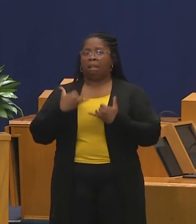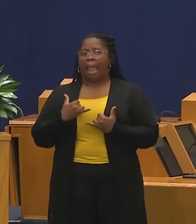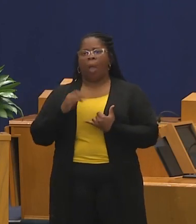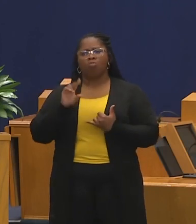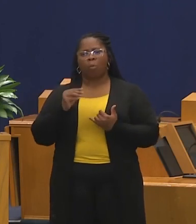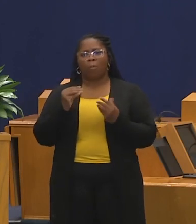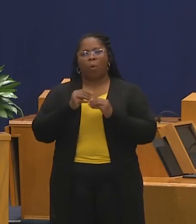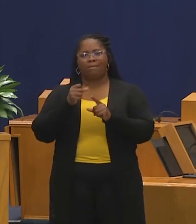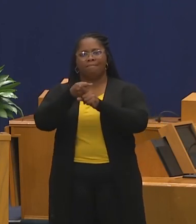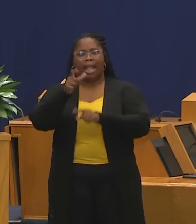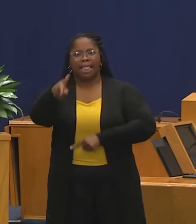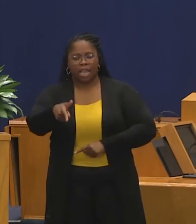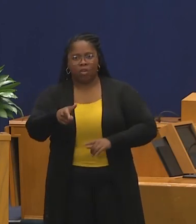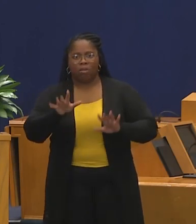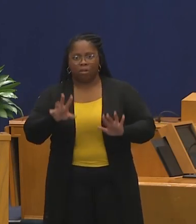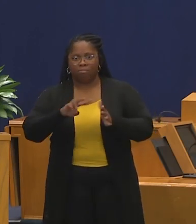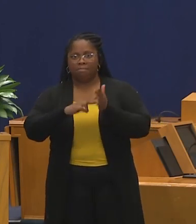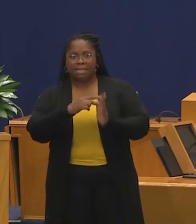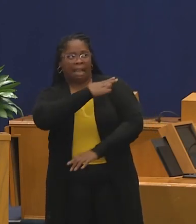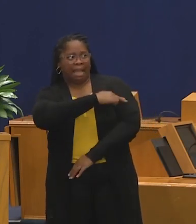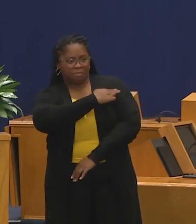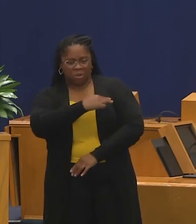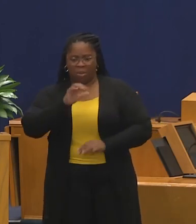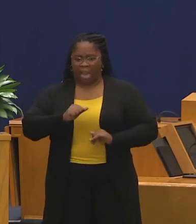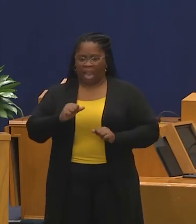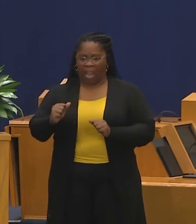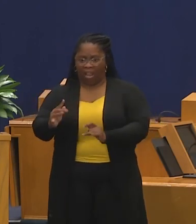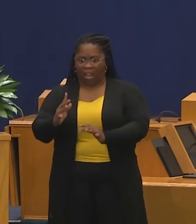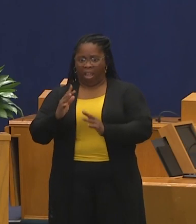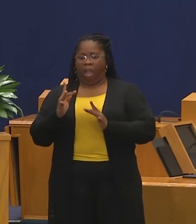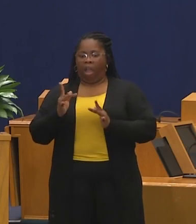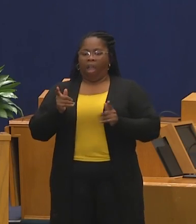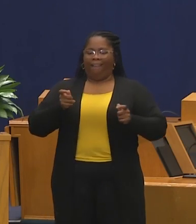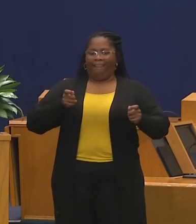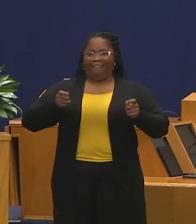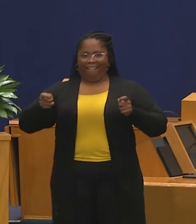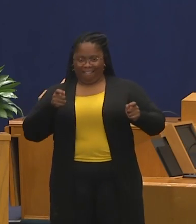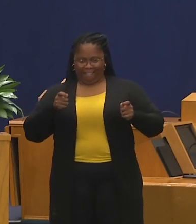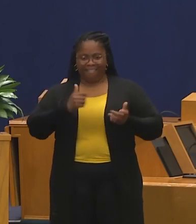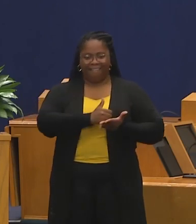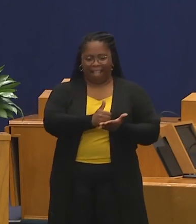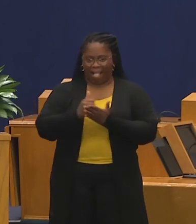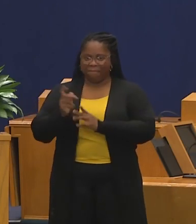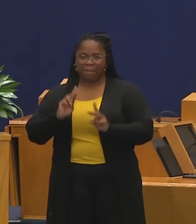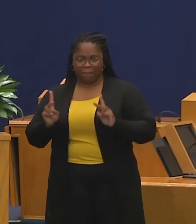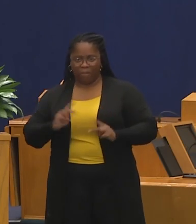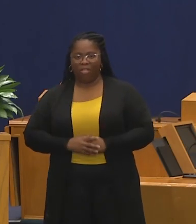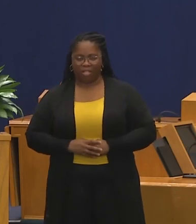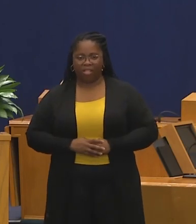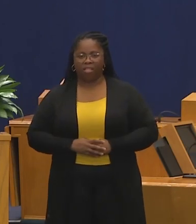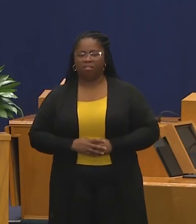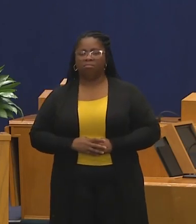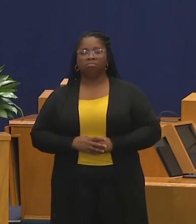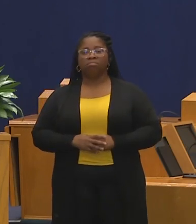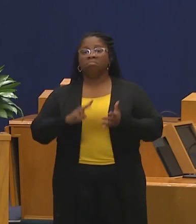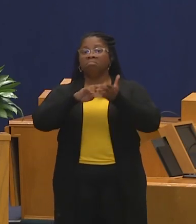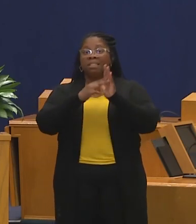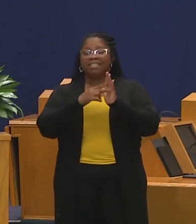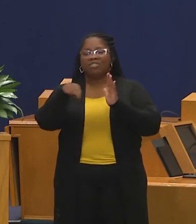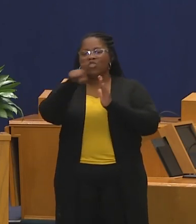projected to be able to manage the number of patients that would become ill with COVID-19. By doing this, very simply, you have